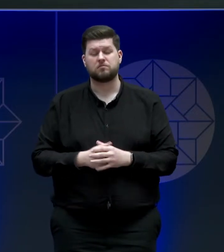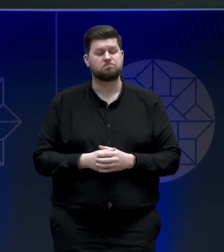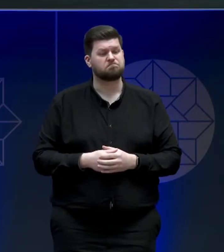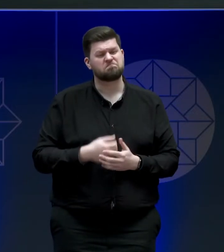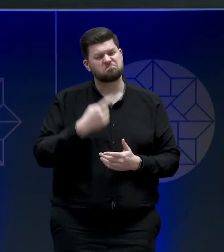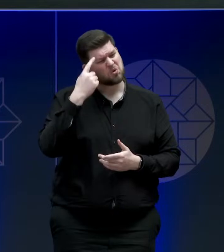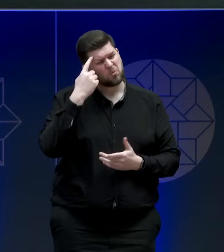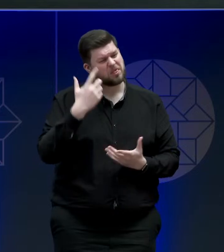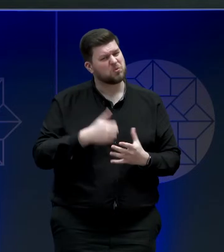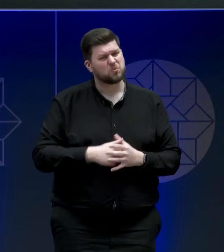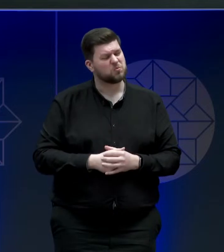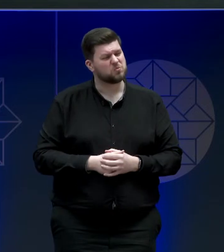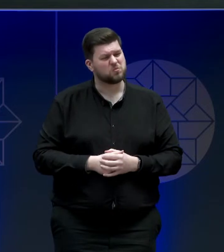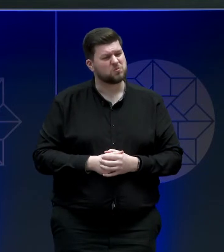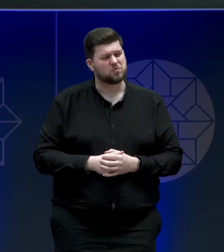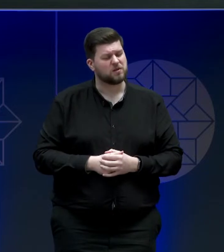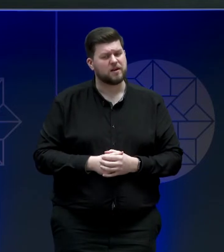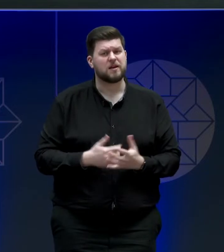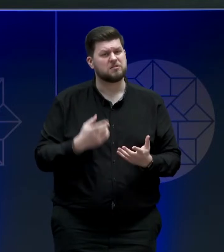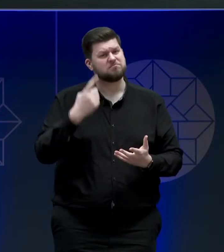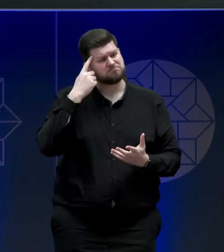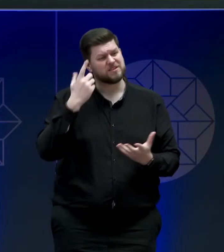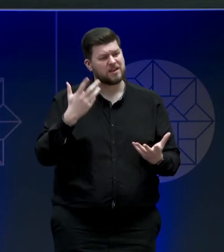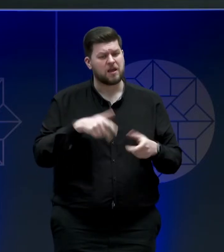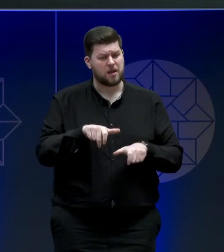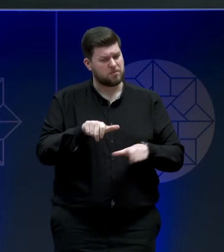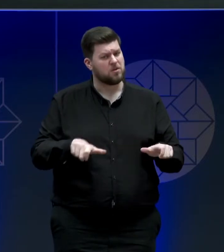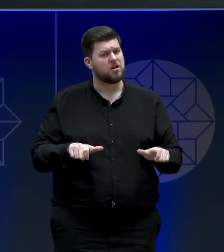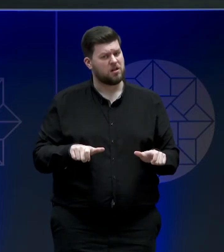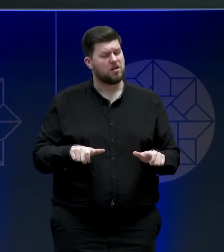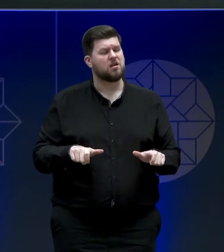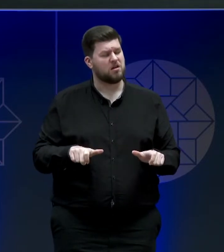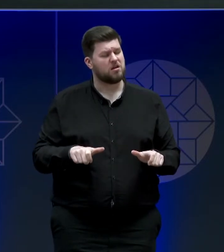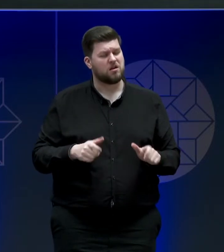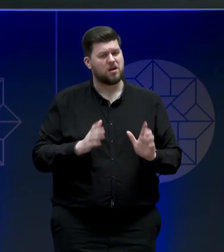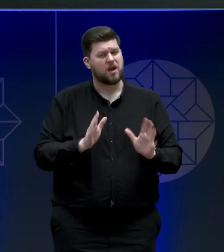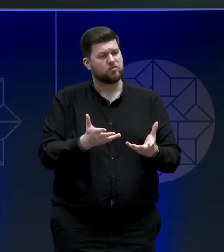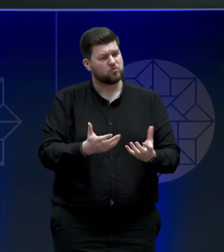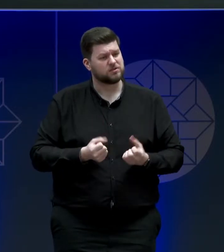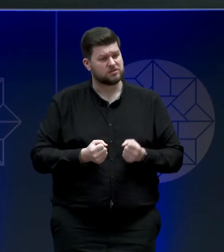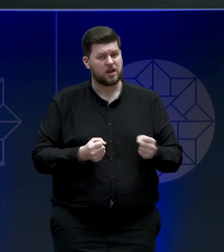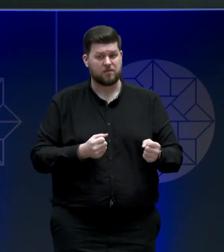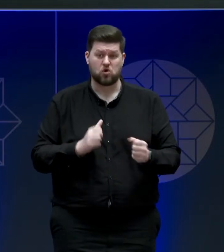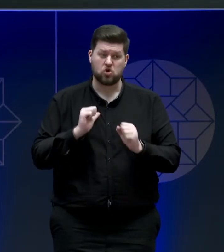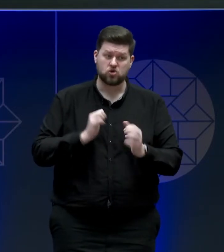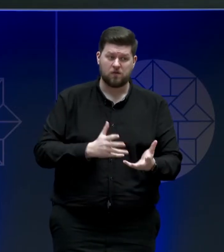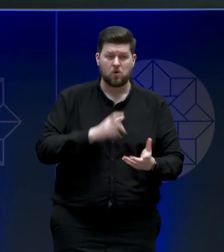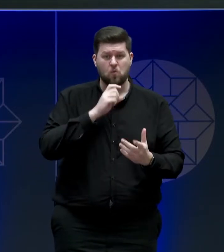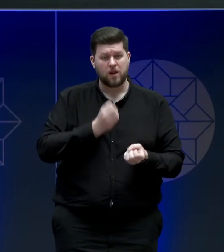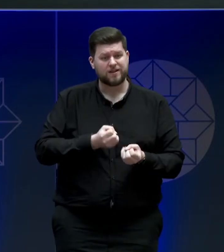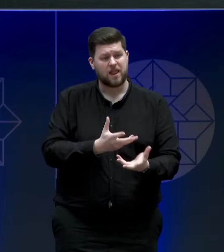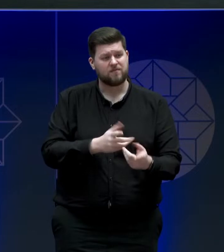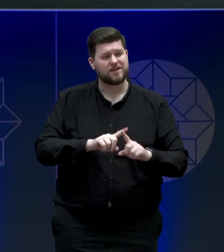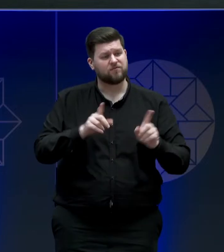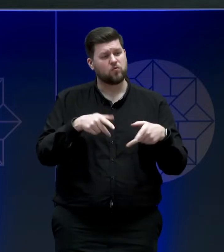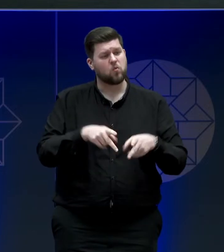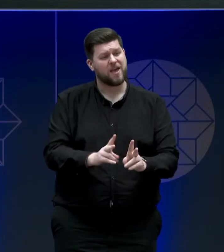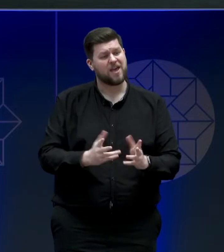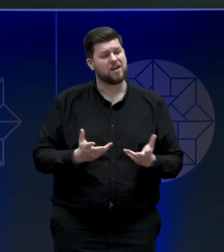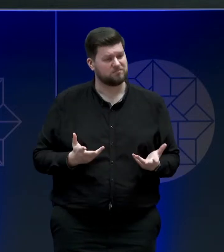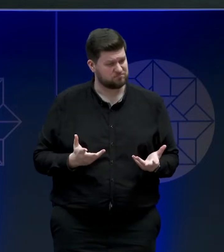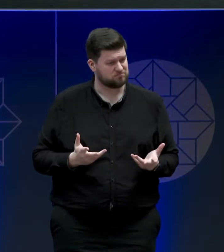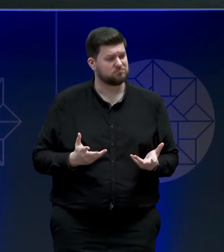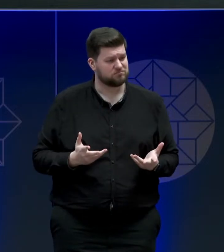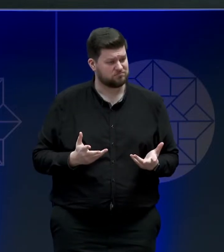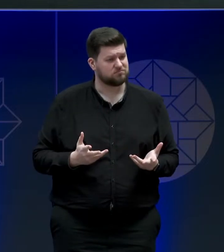think people have to come to accept that services may well be delivered differently. And I think